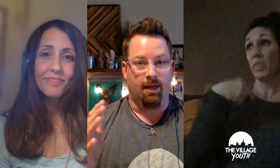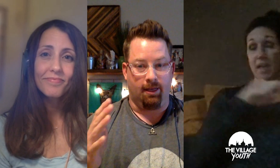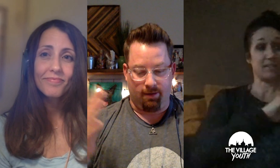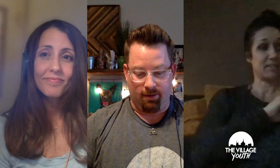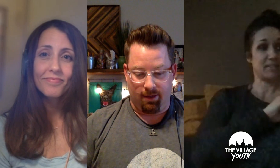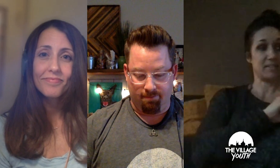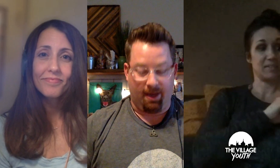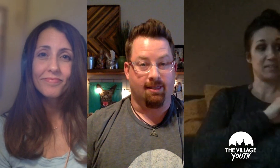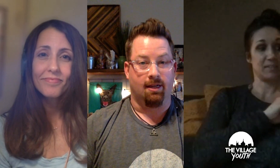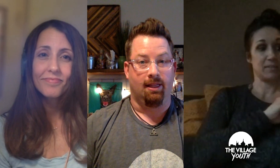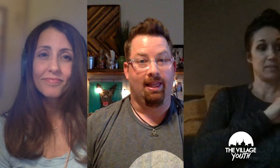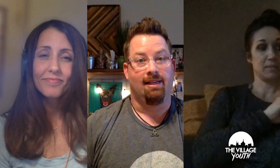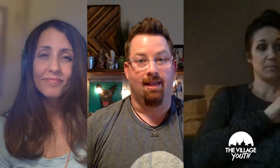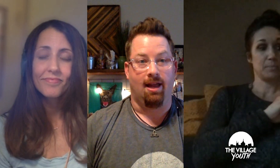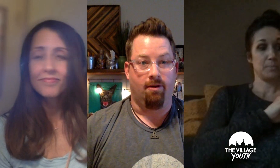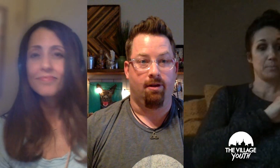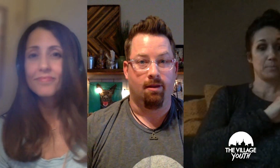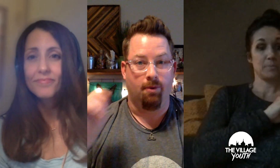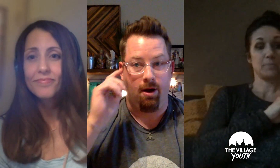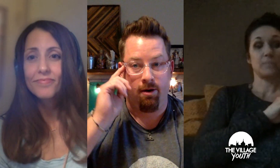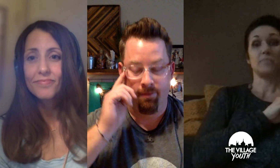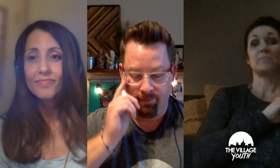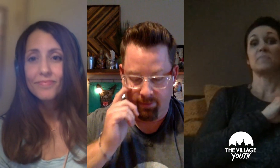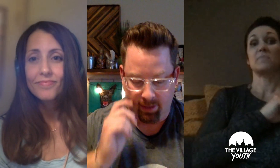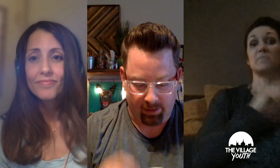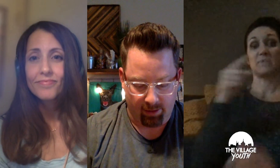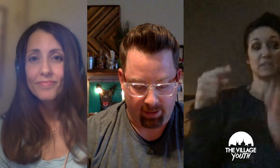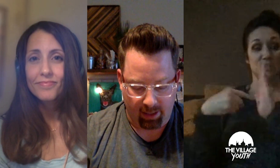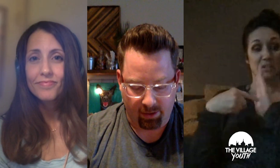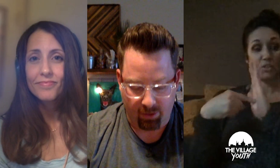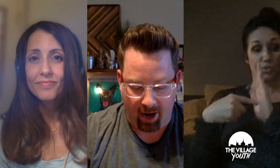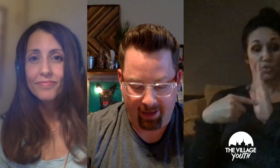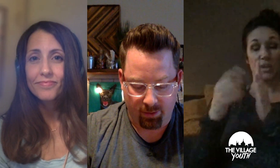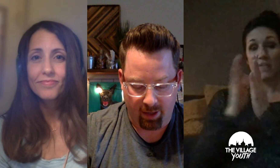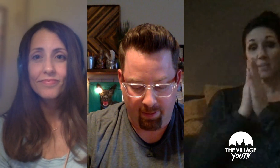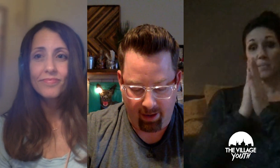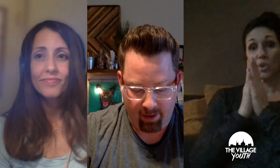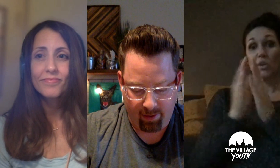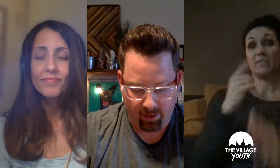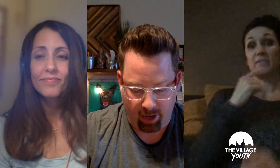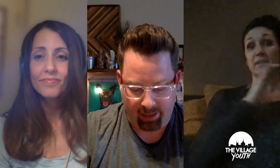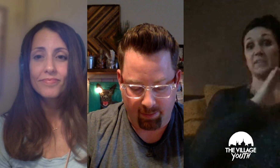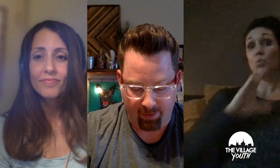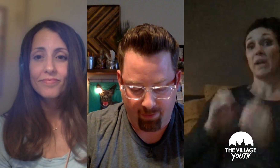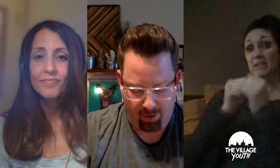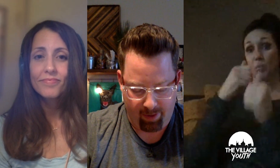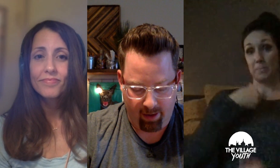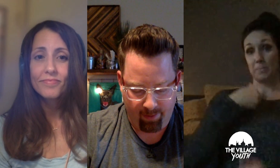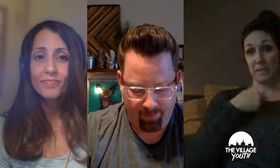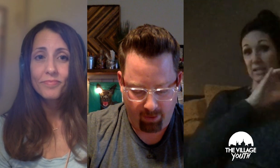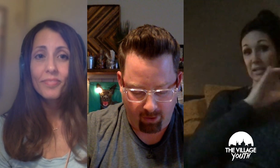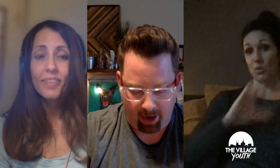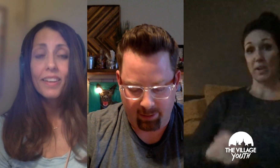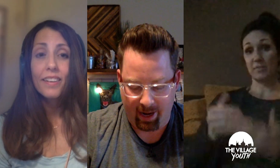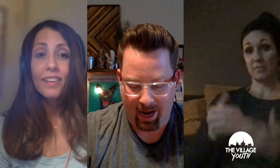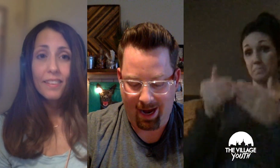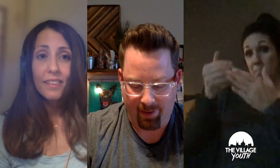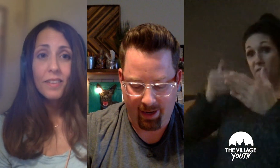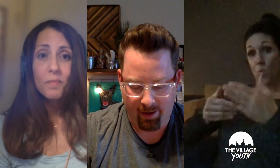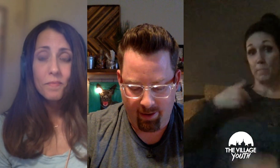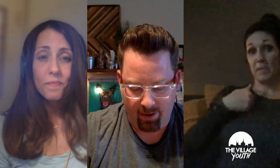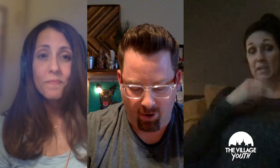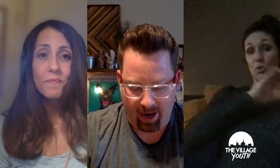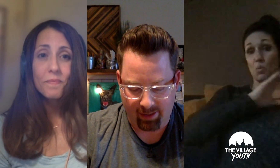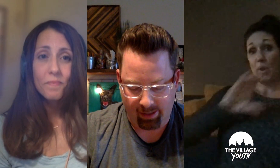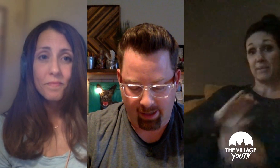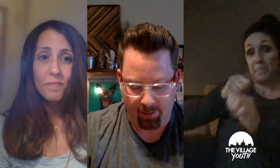so it basically lays that out in the prayer. And so it says, Christ with me, Christ before me, Christ behind